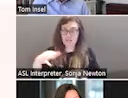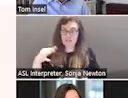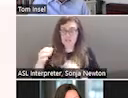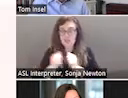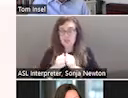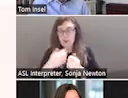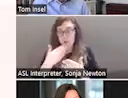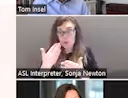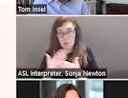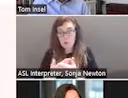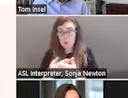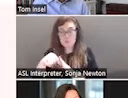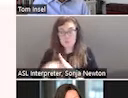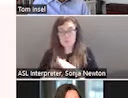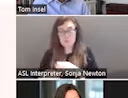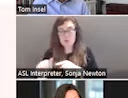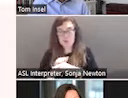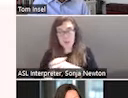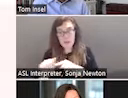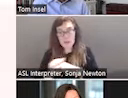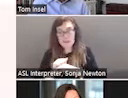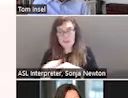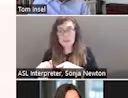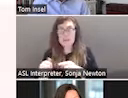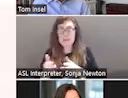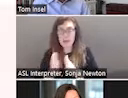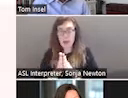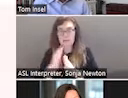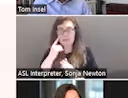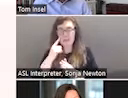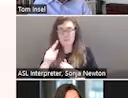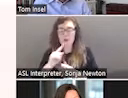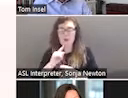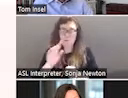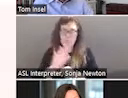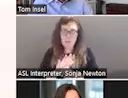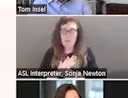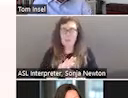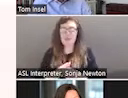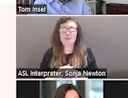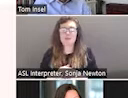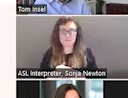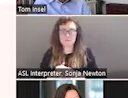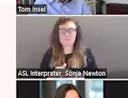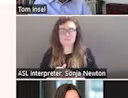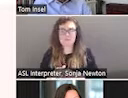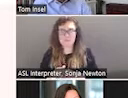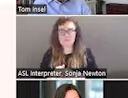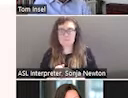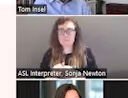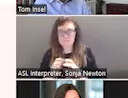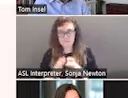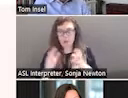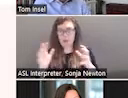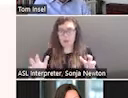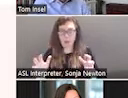training, and asking for a fairly significant commitment. And as you can see, they have had a lot of